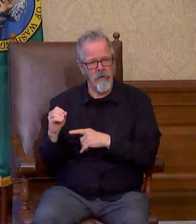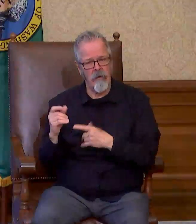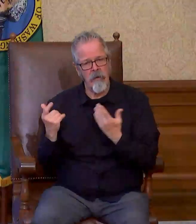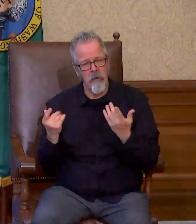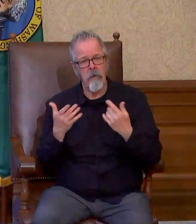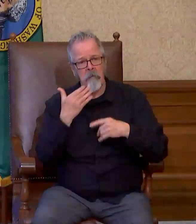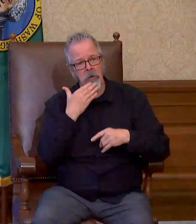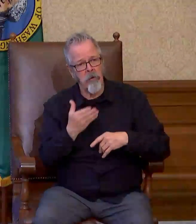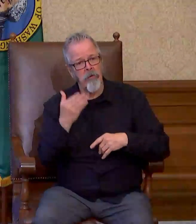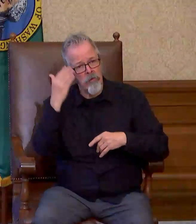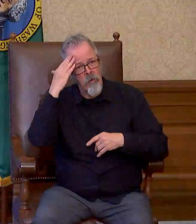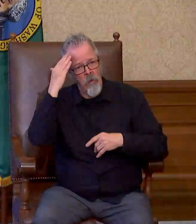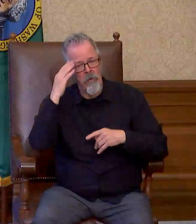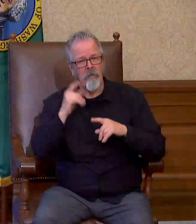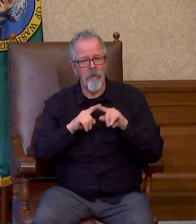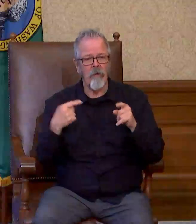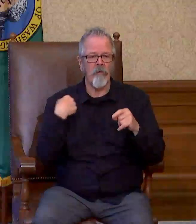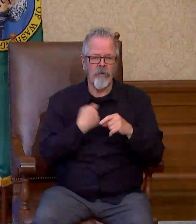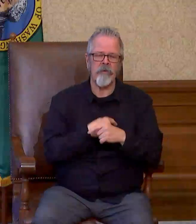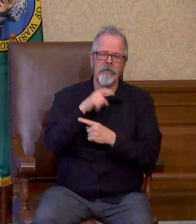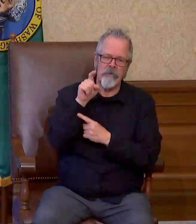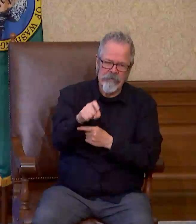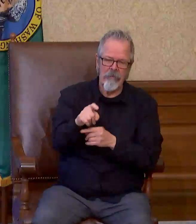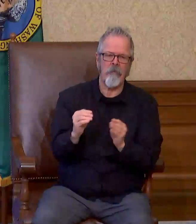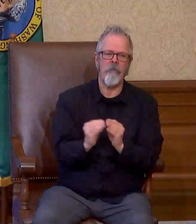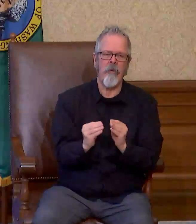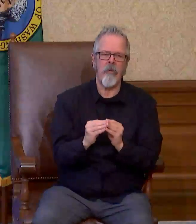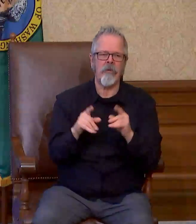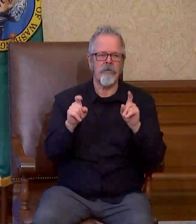Yes, a couple things. I appreciate a